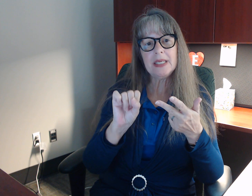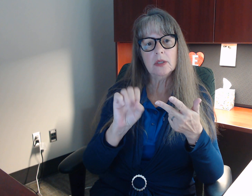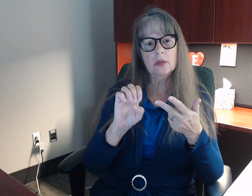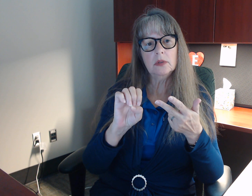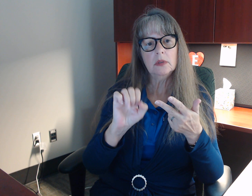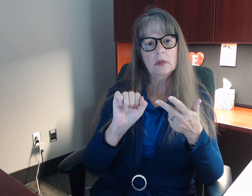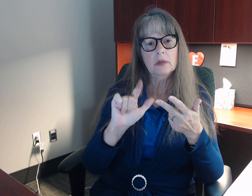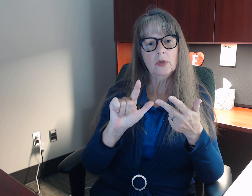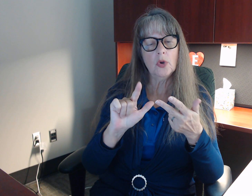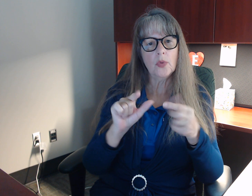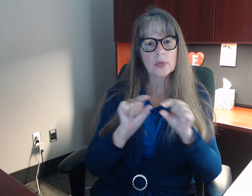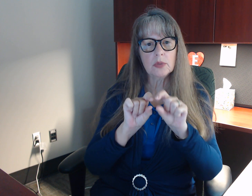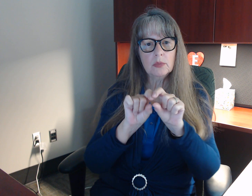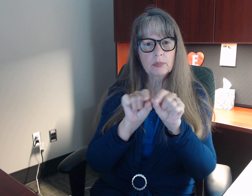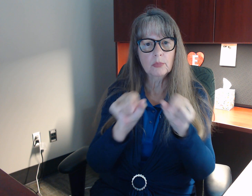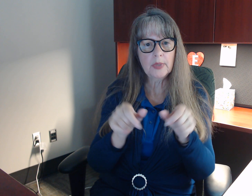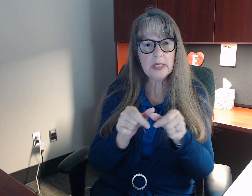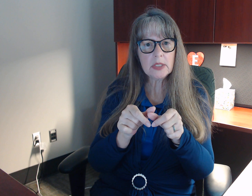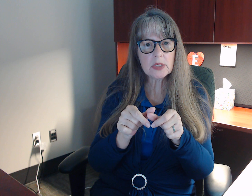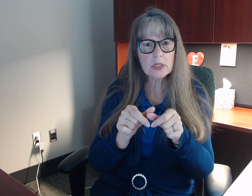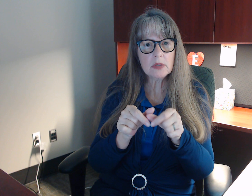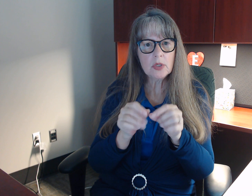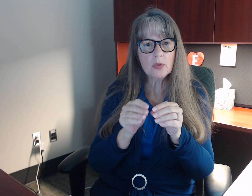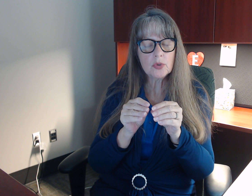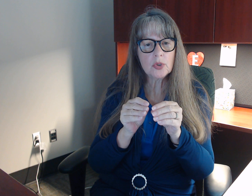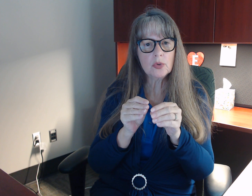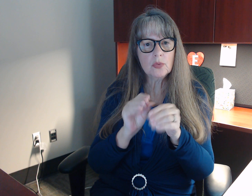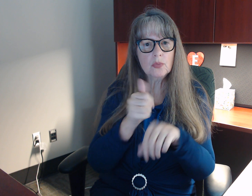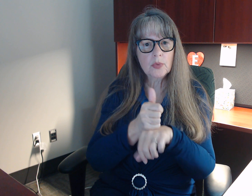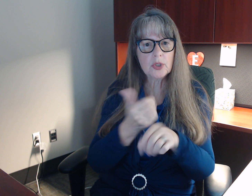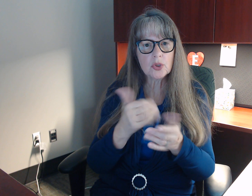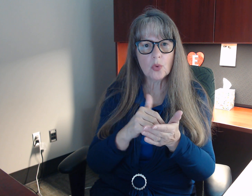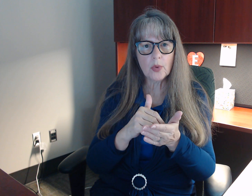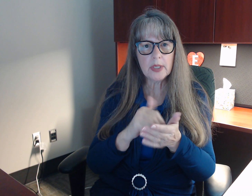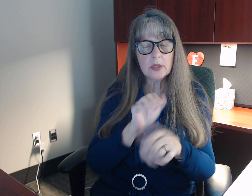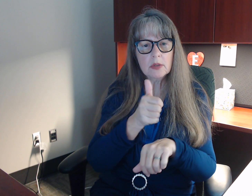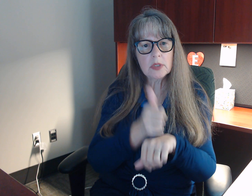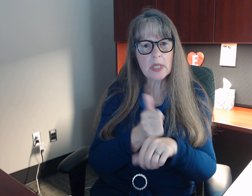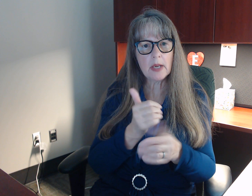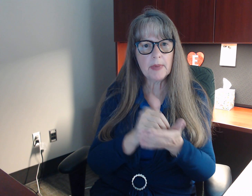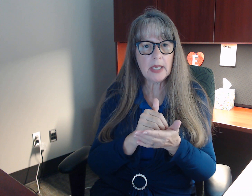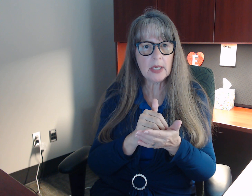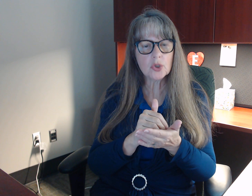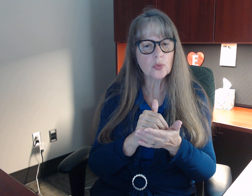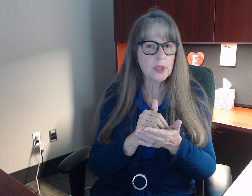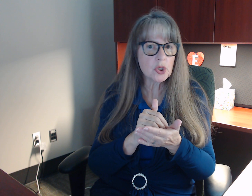seal, those little rings, to restore it, set up again to